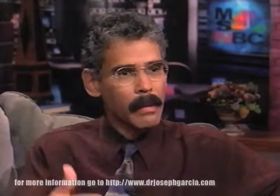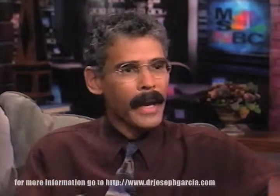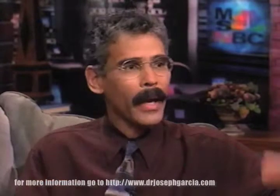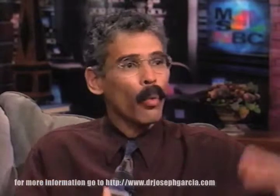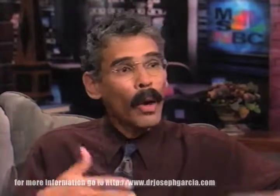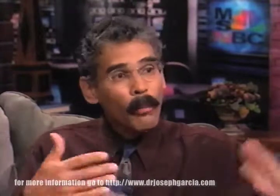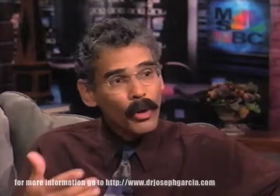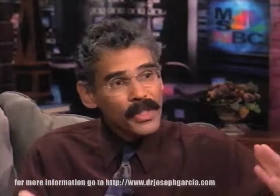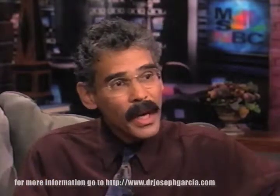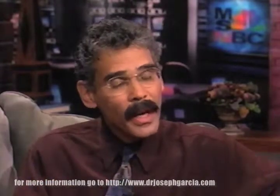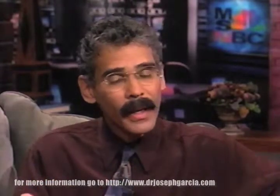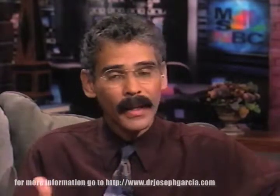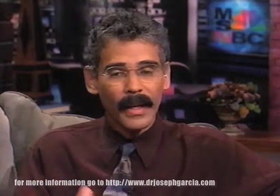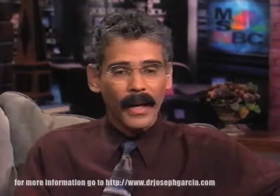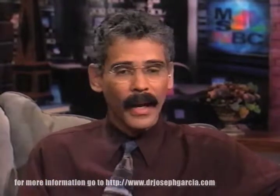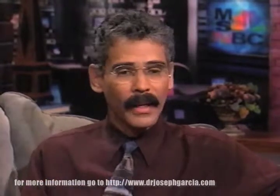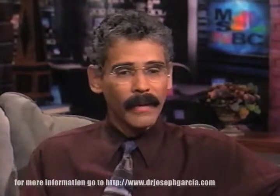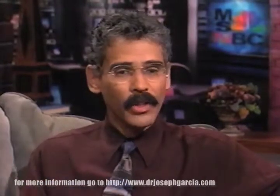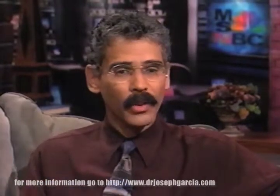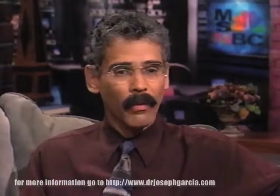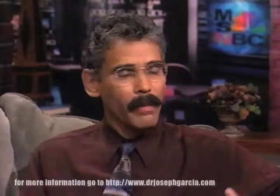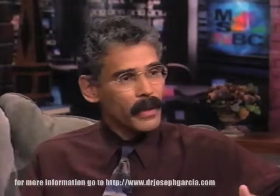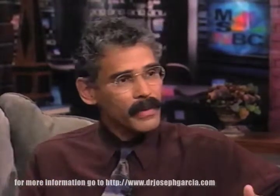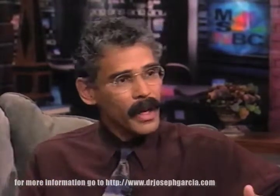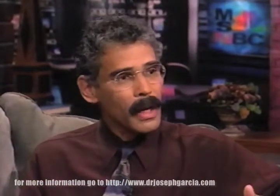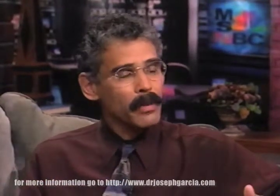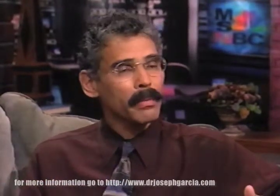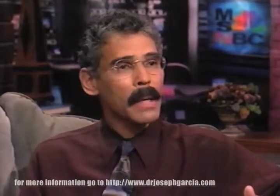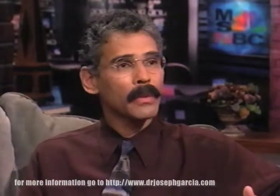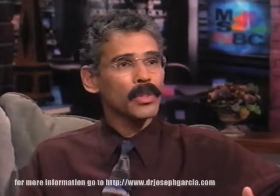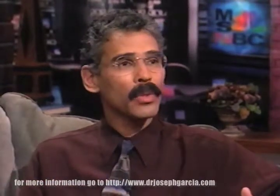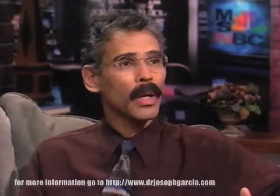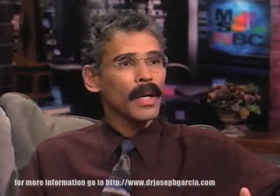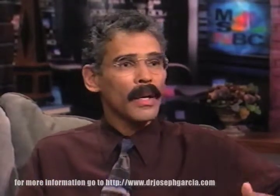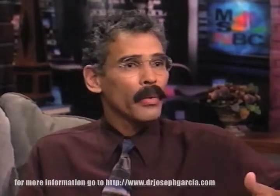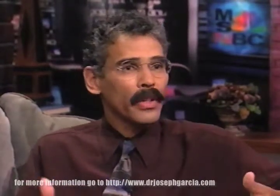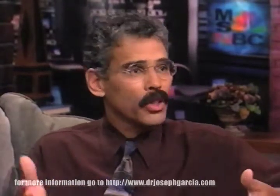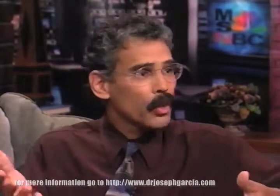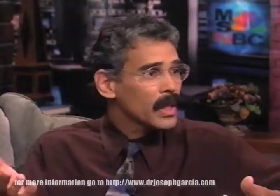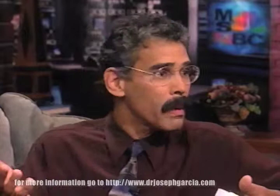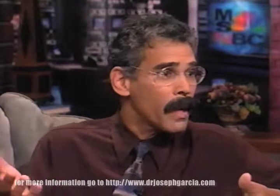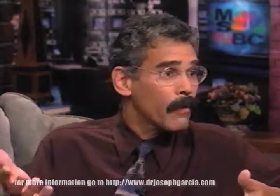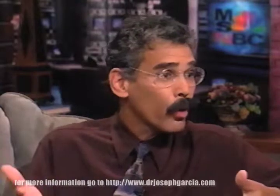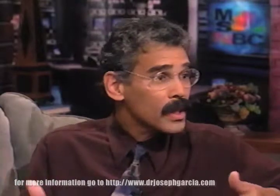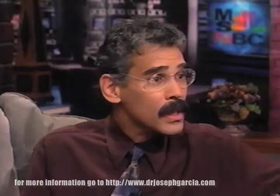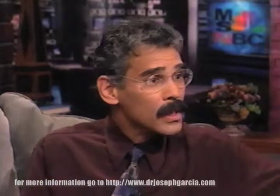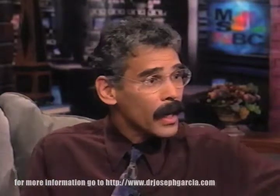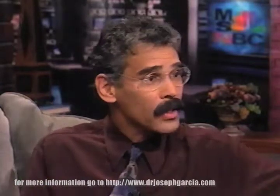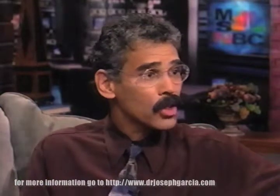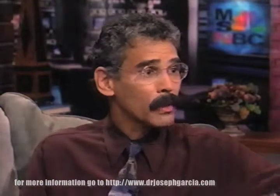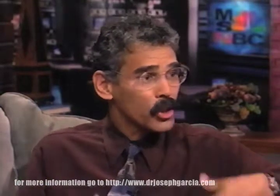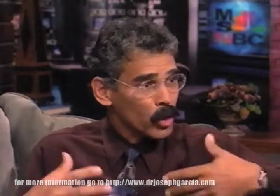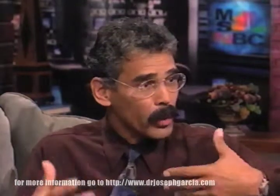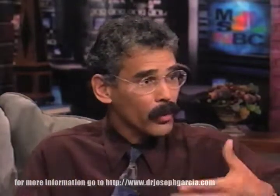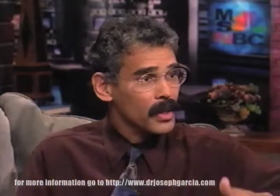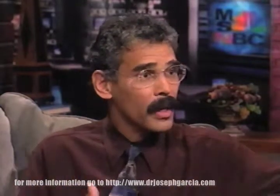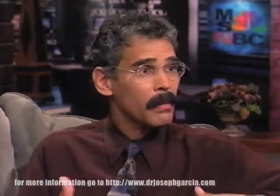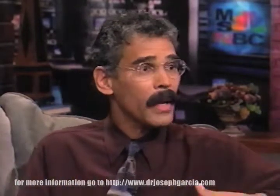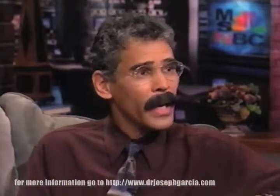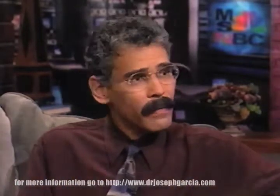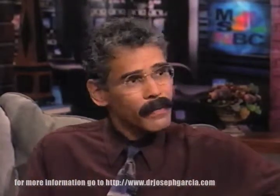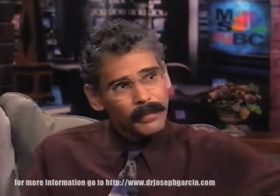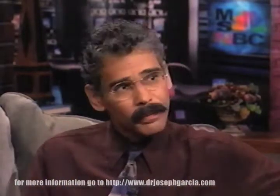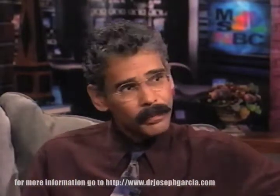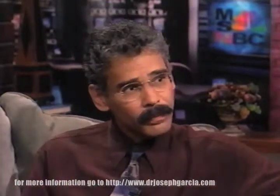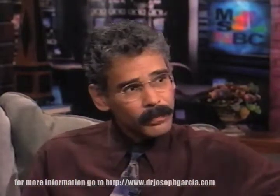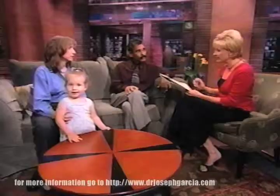each day maybe add one more sign. And eventually, over a period of time, you'll be able to, within 2 weeks, maybe have 14 signs that you'll be showing all the time.